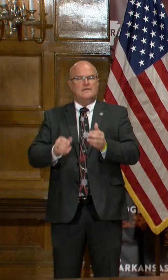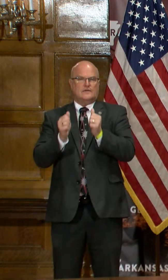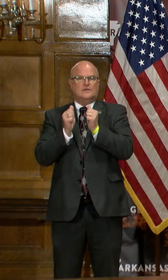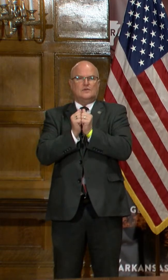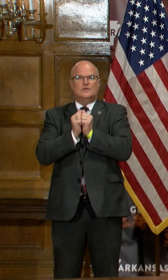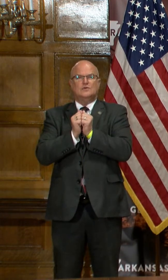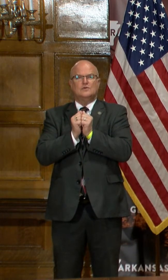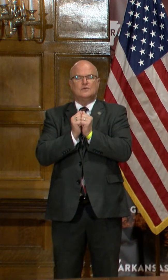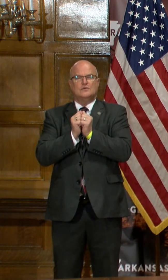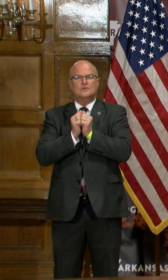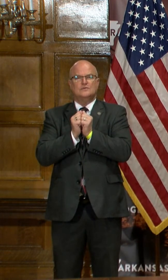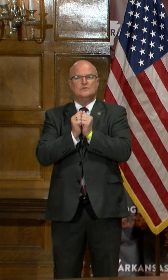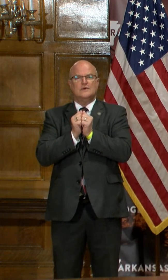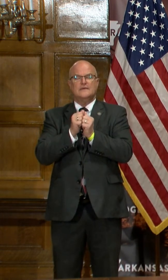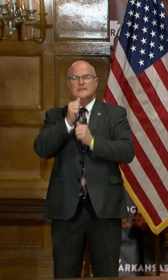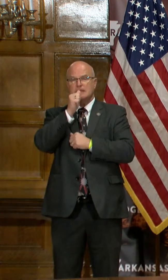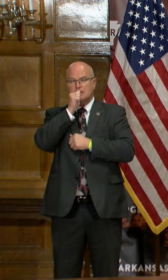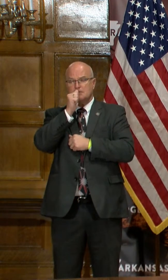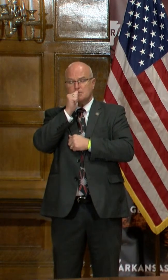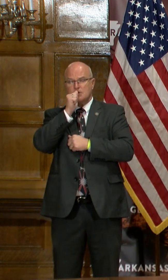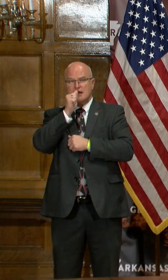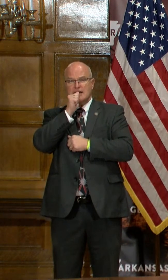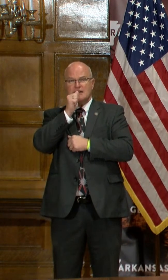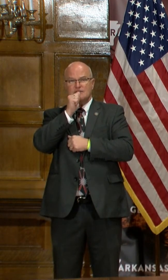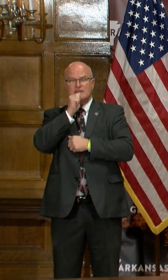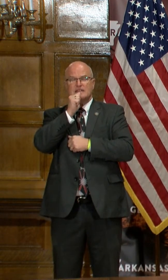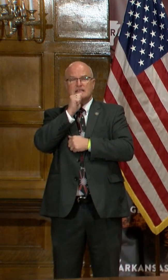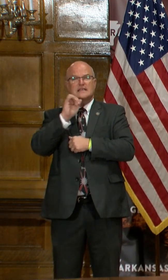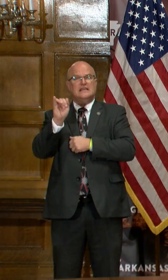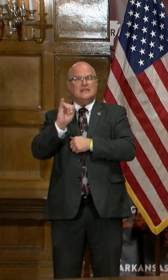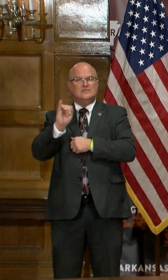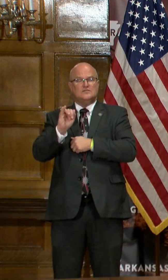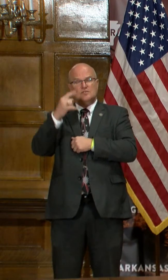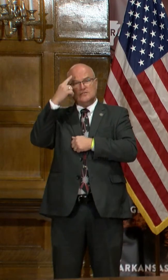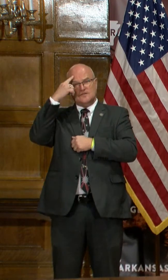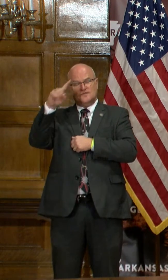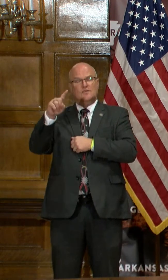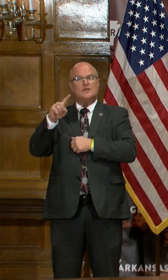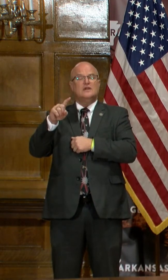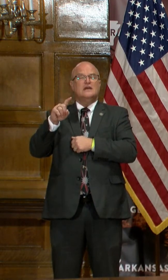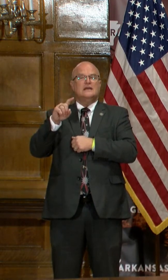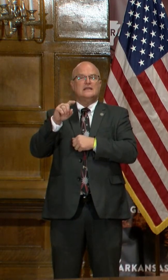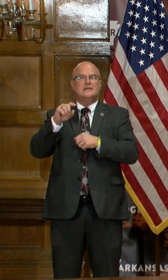the private carriers for Medicare Advantage so that we can move